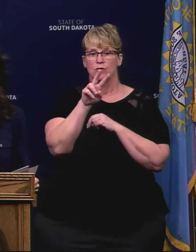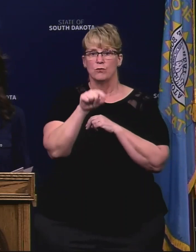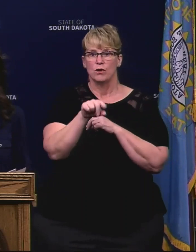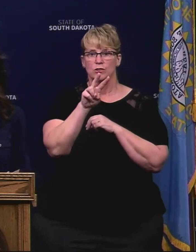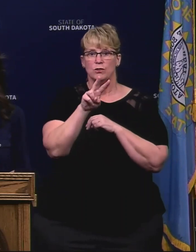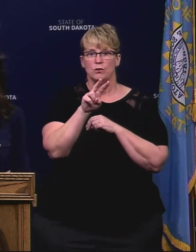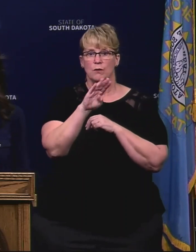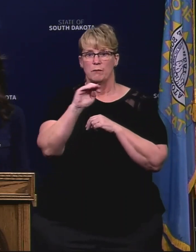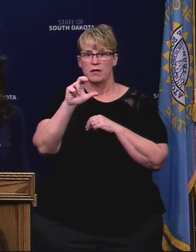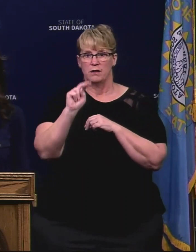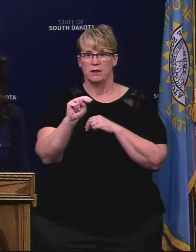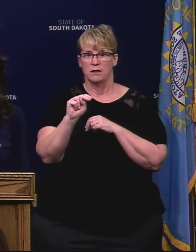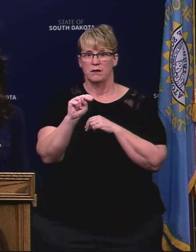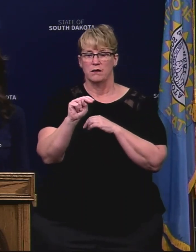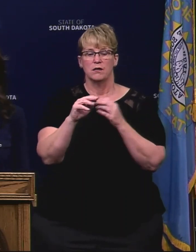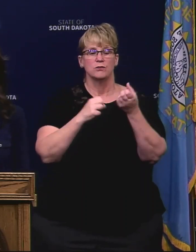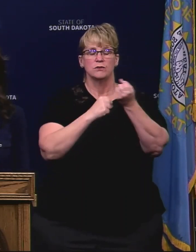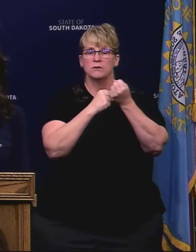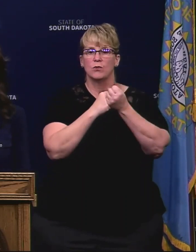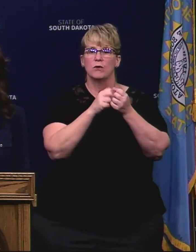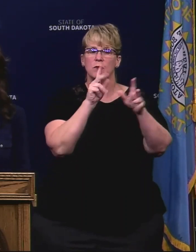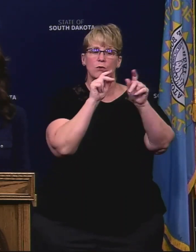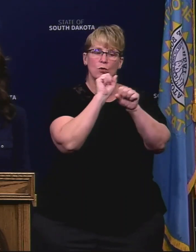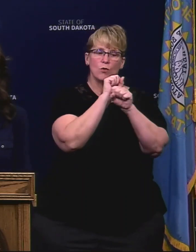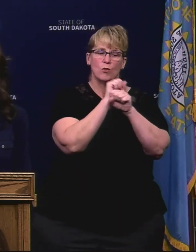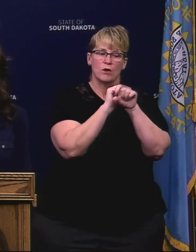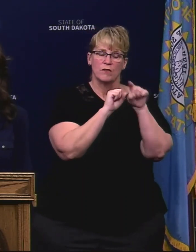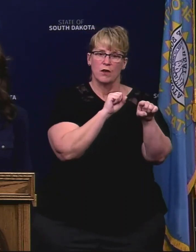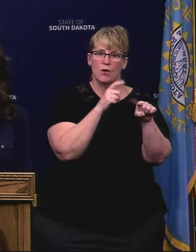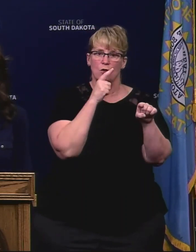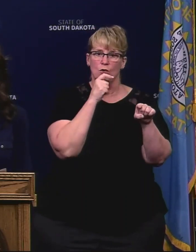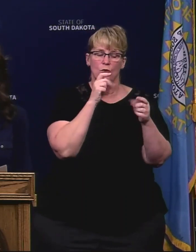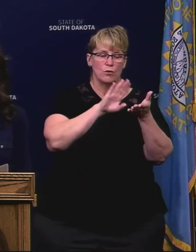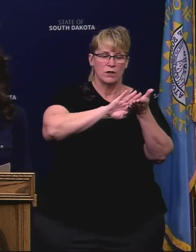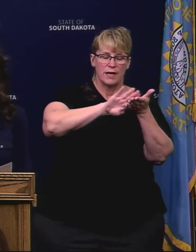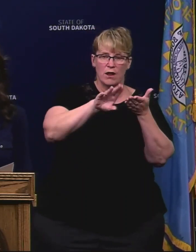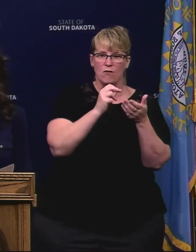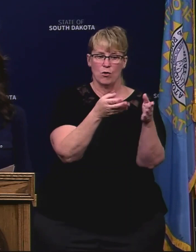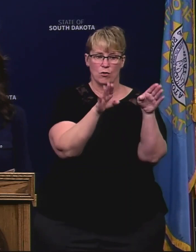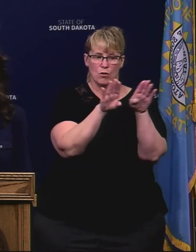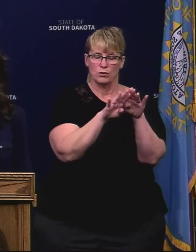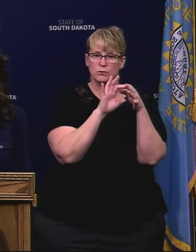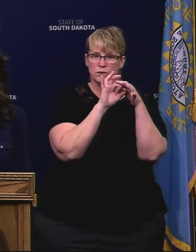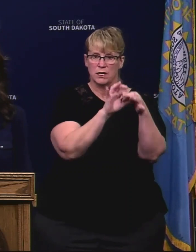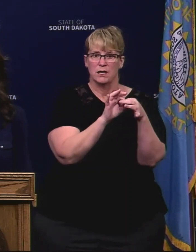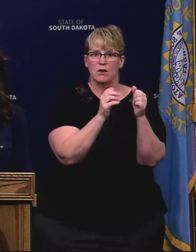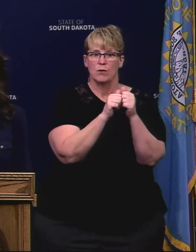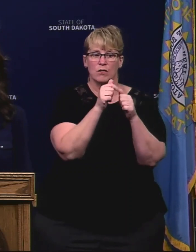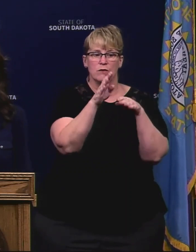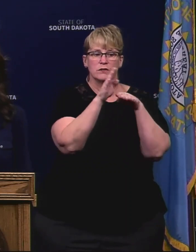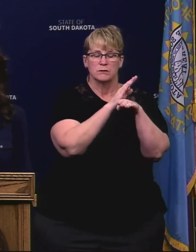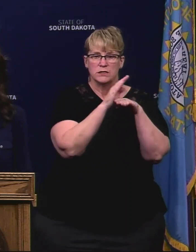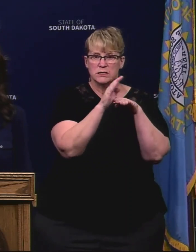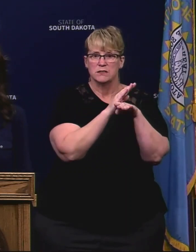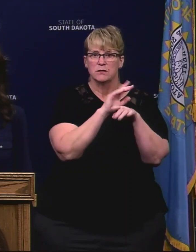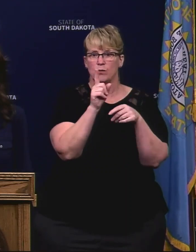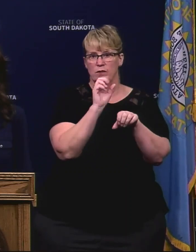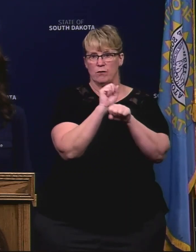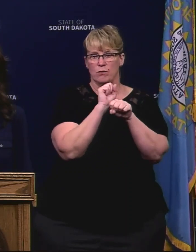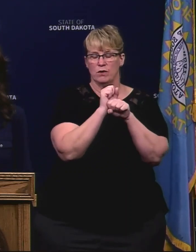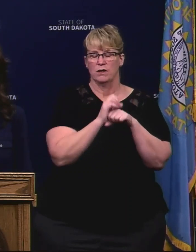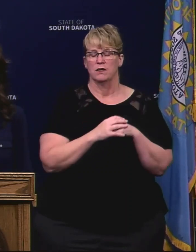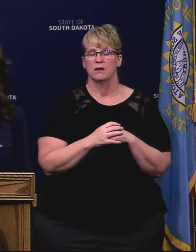of that 7.9 will go to support workers who had layoffs or closures tied to those businesses where they